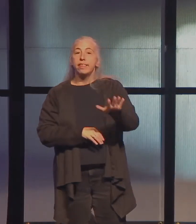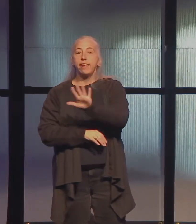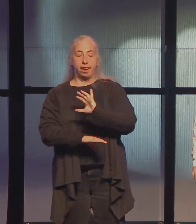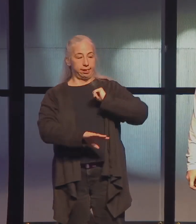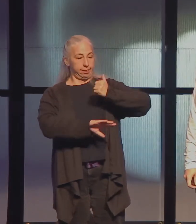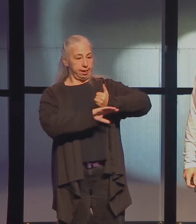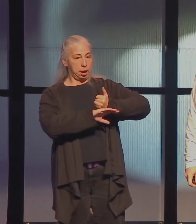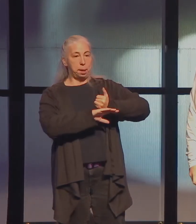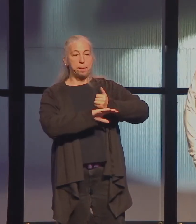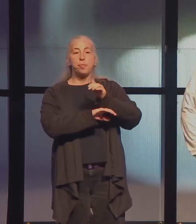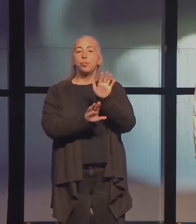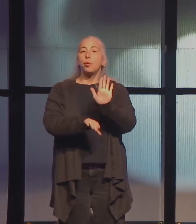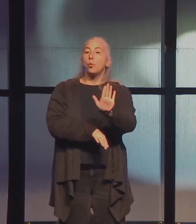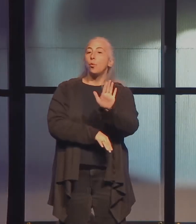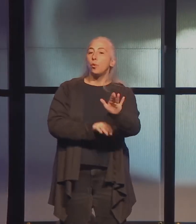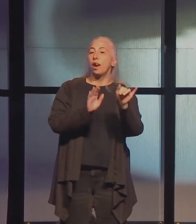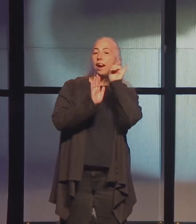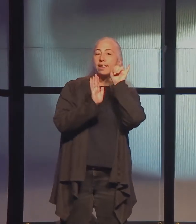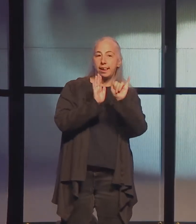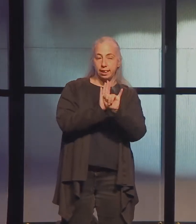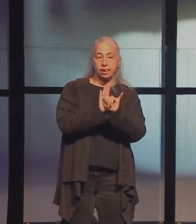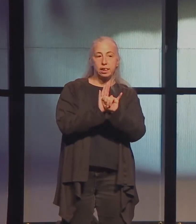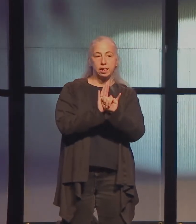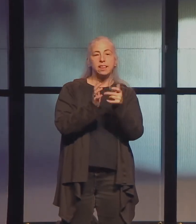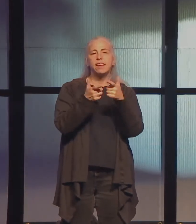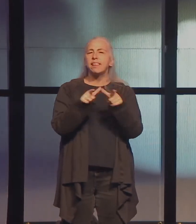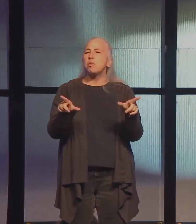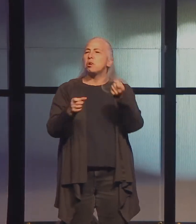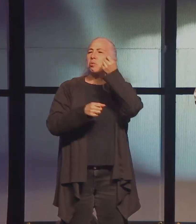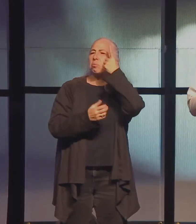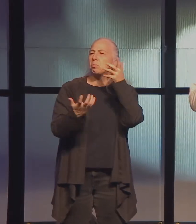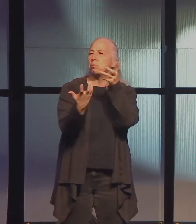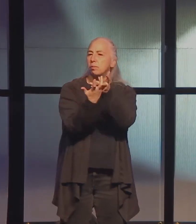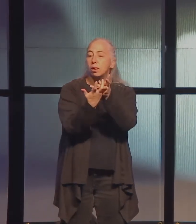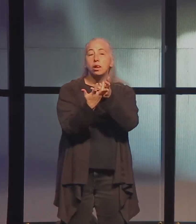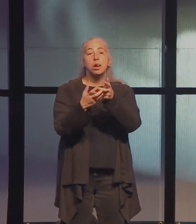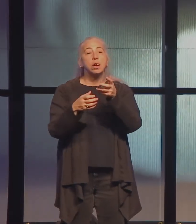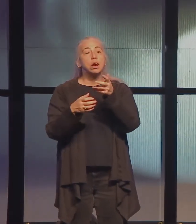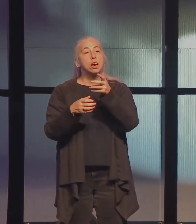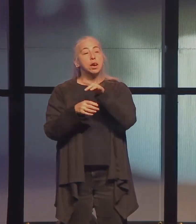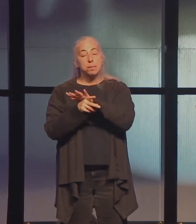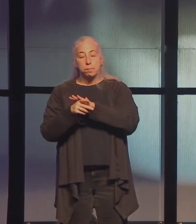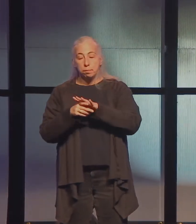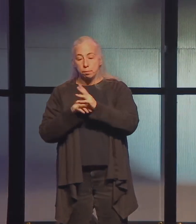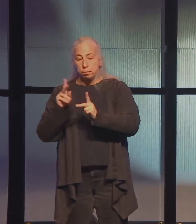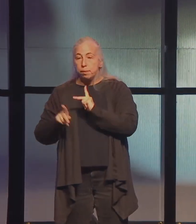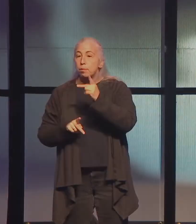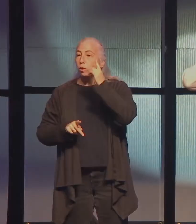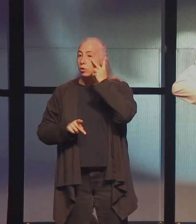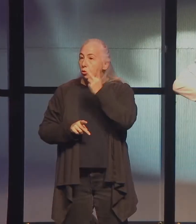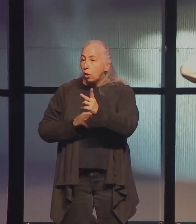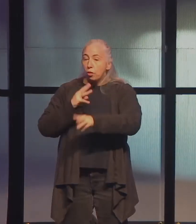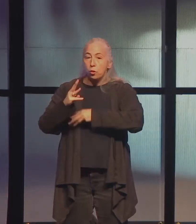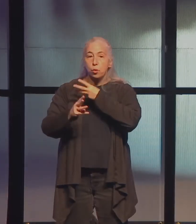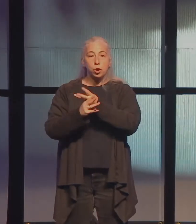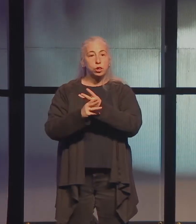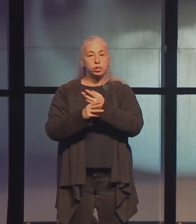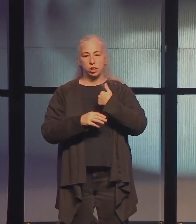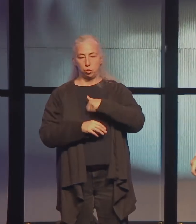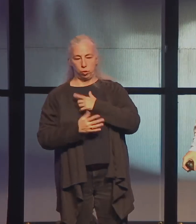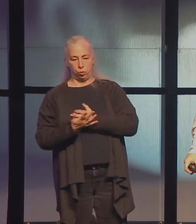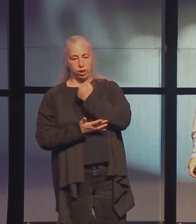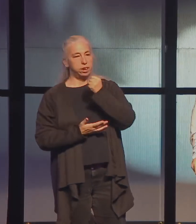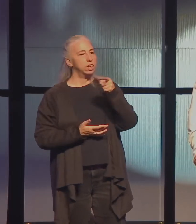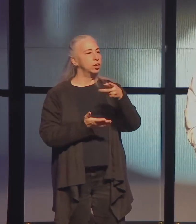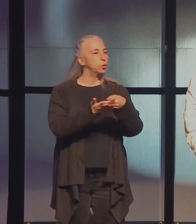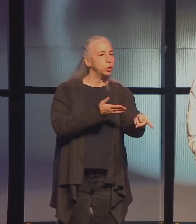identity, the language made sense. Nations saw the world as a sum-zero game. We win, you